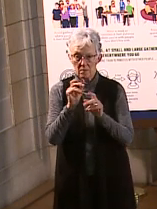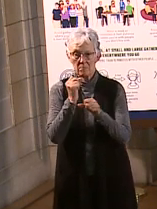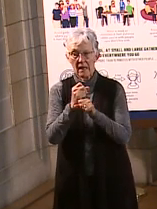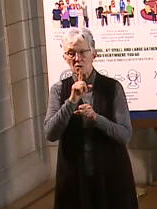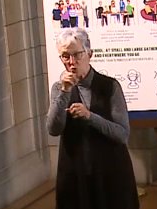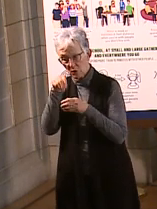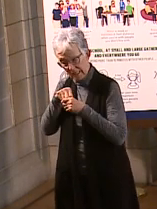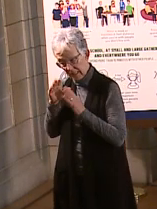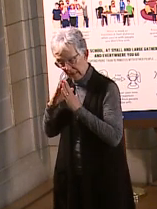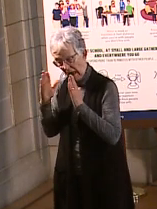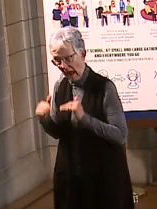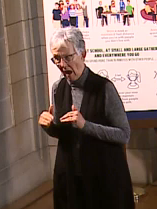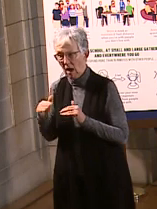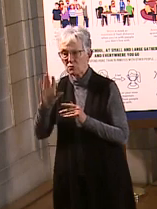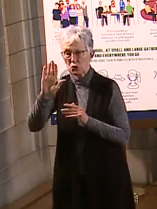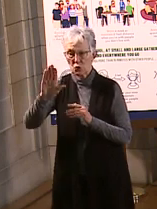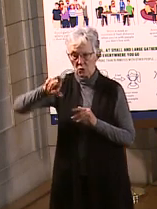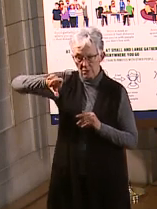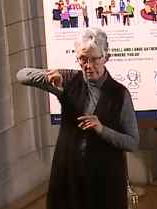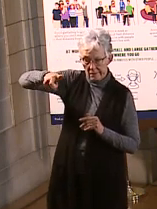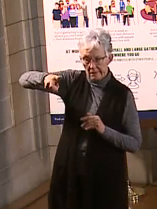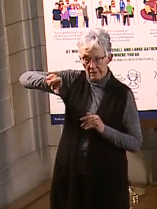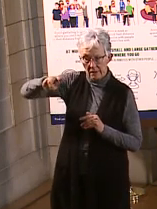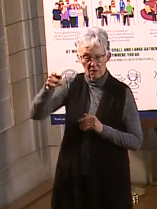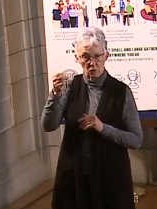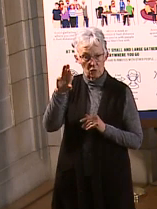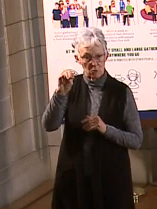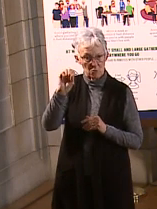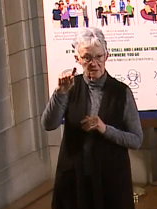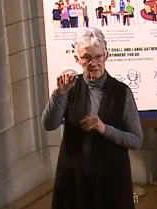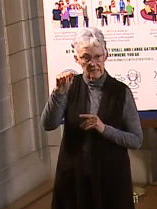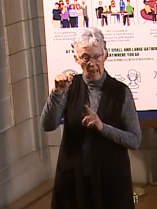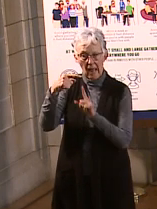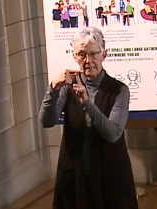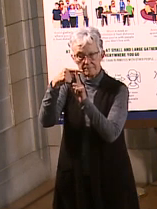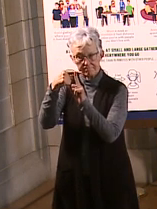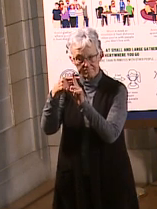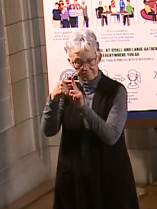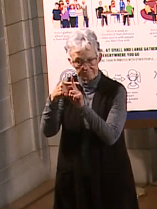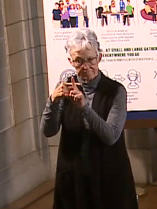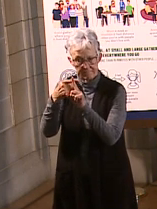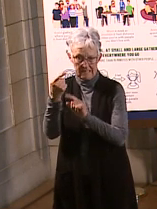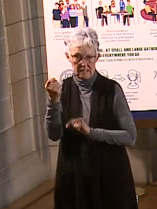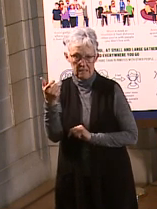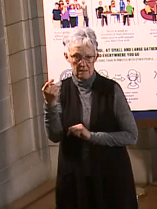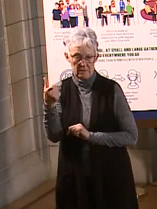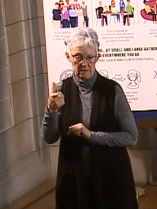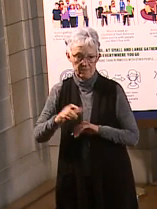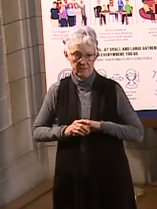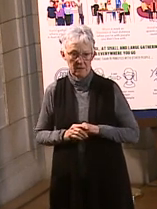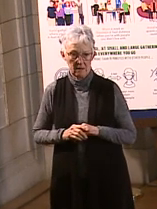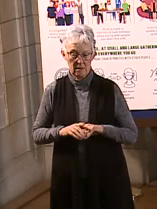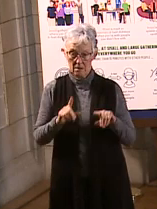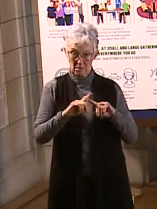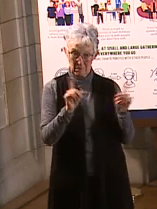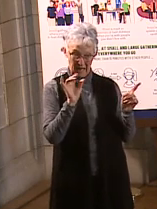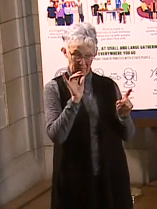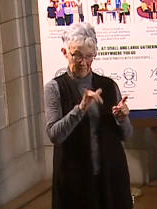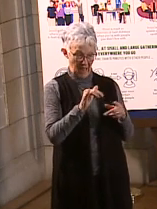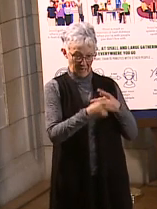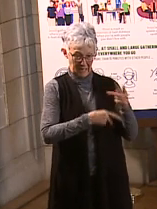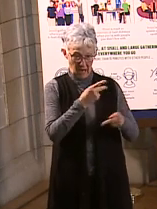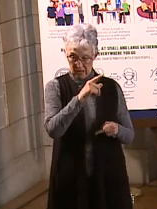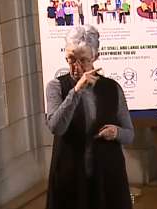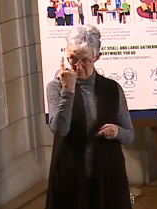those sacrifices. However, these rolling blackouts are completely unacceptable. This is the